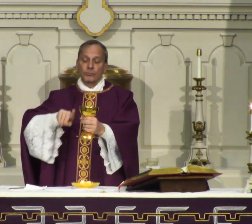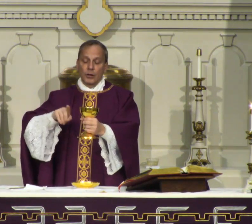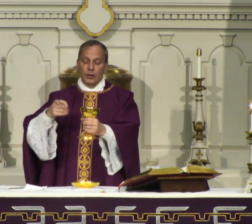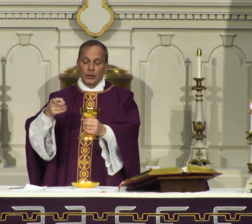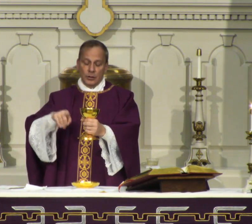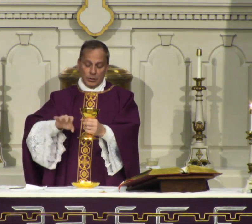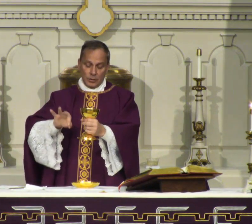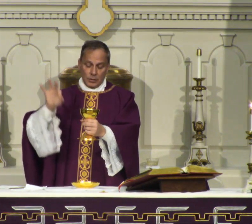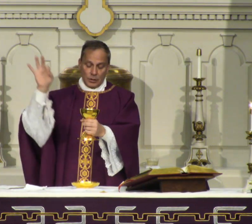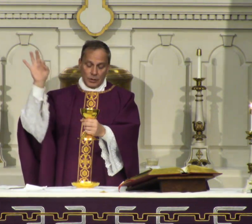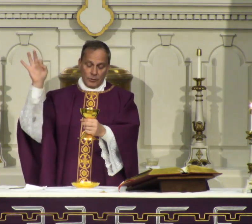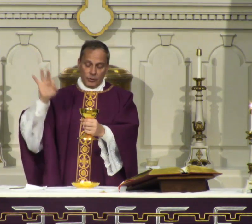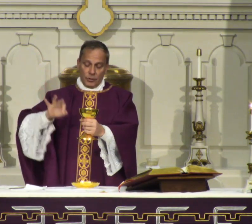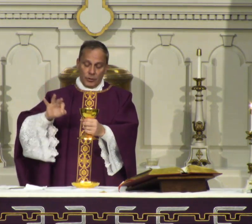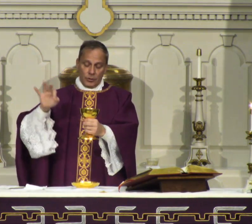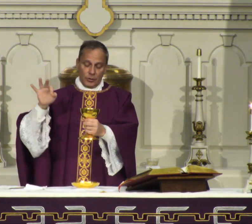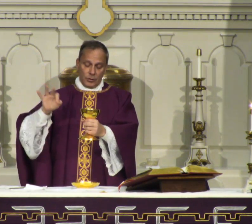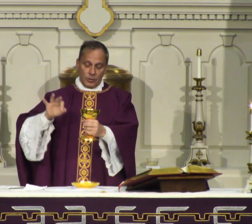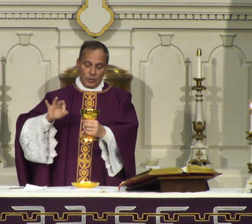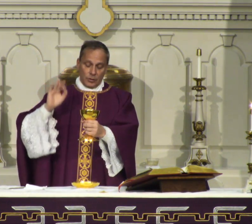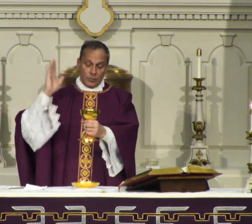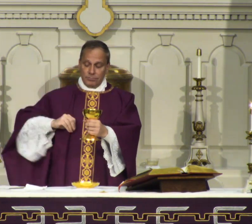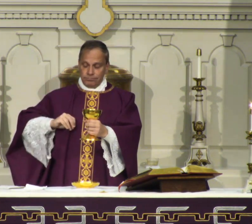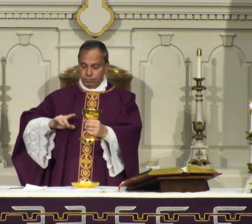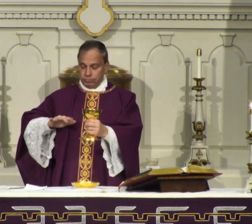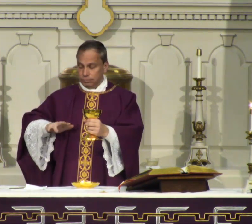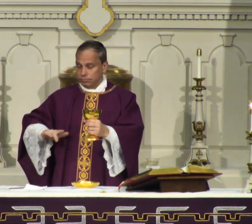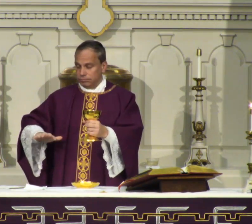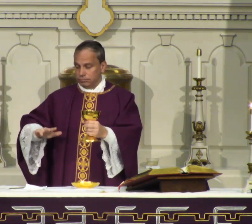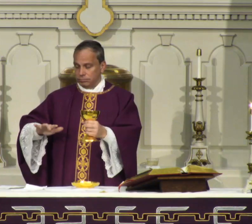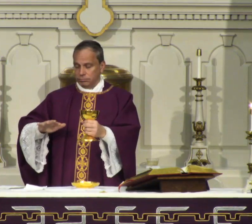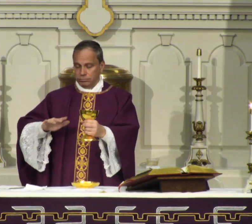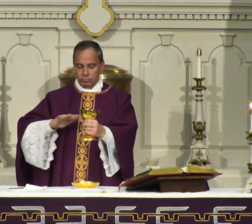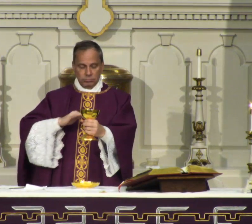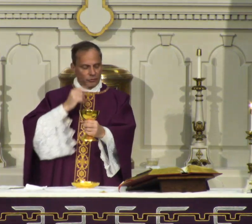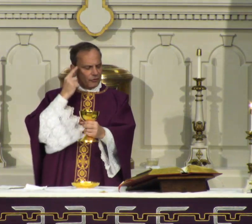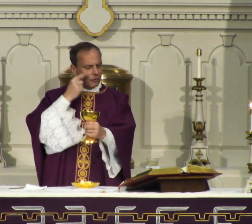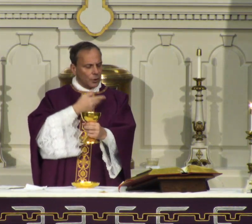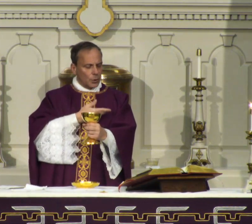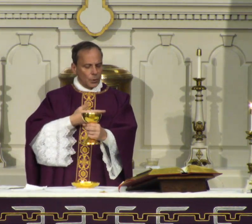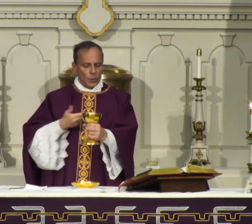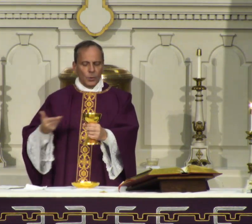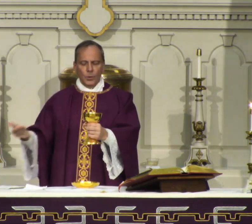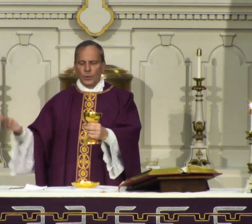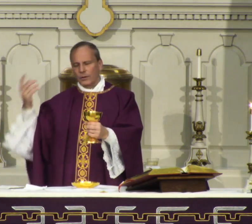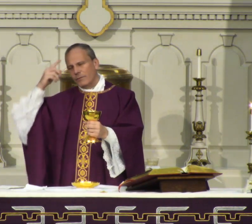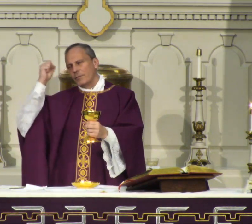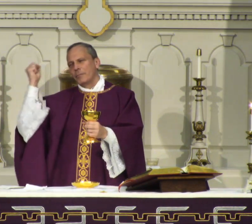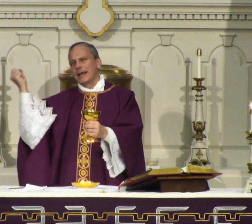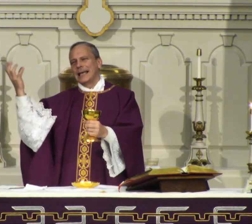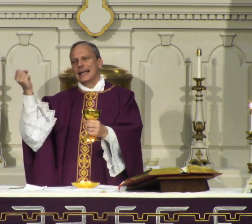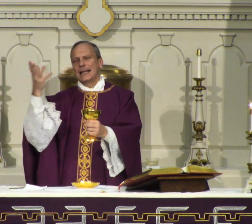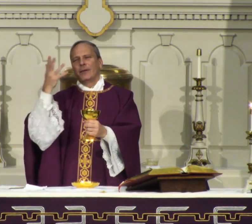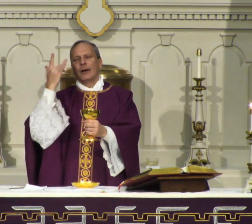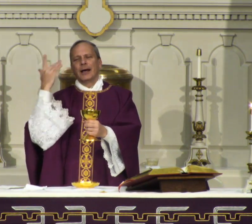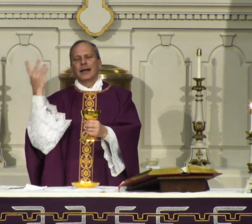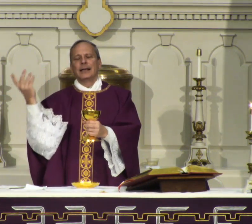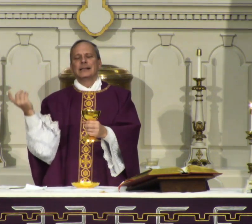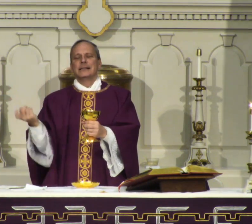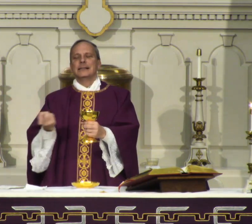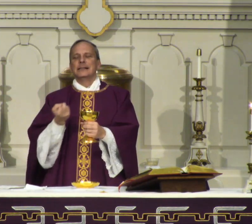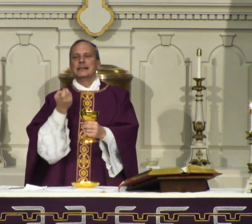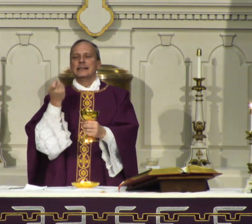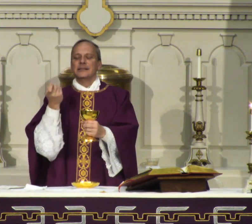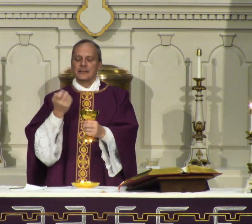covenant, which will be poured out for you and for many, for